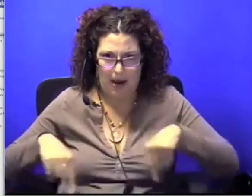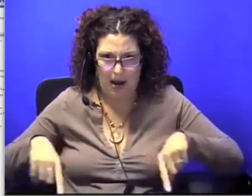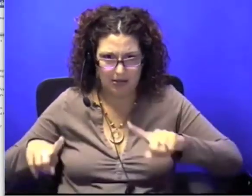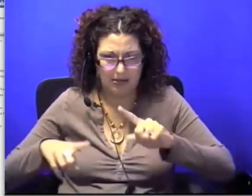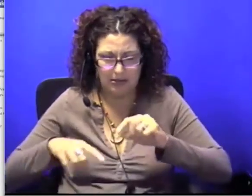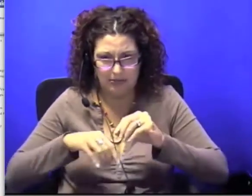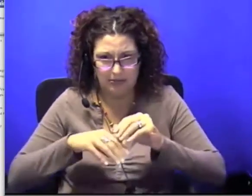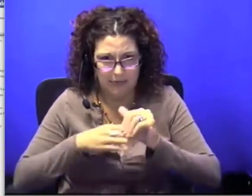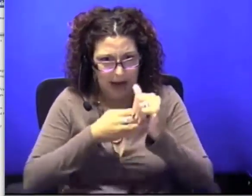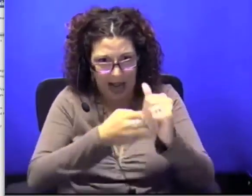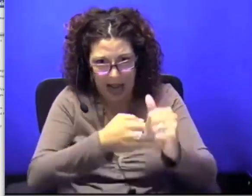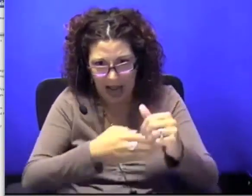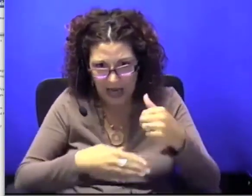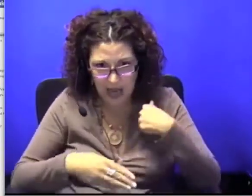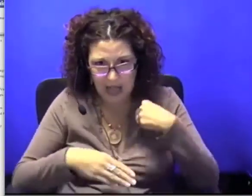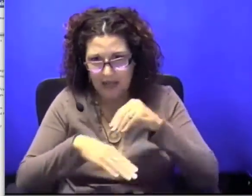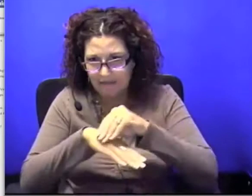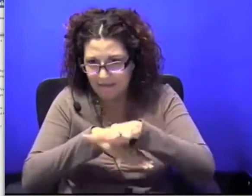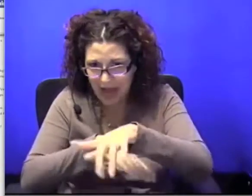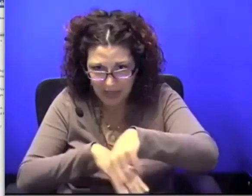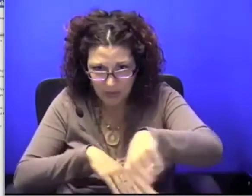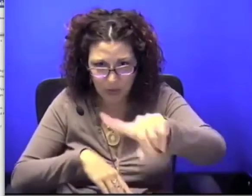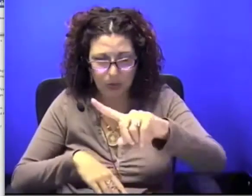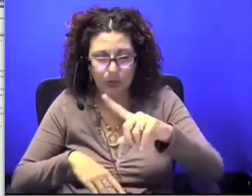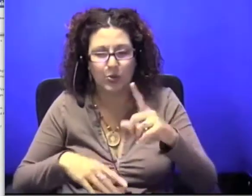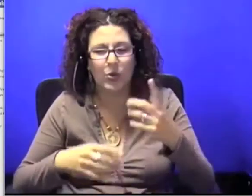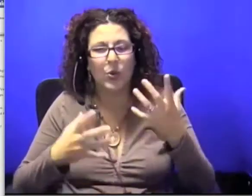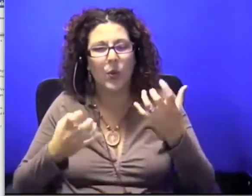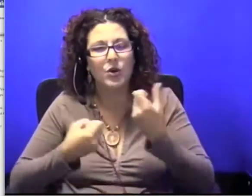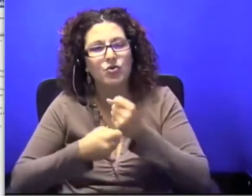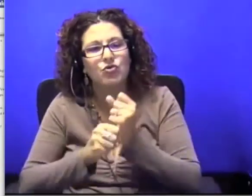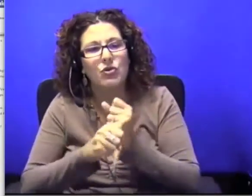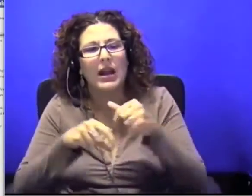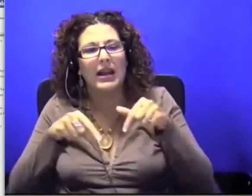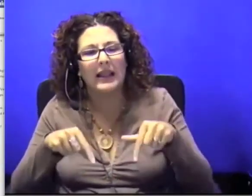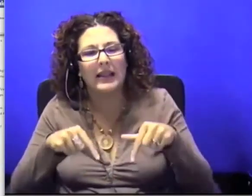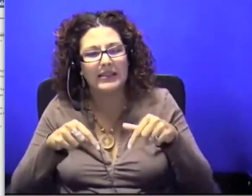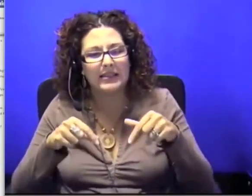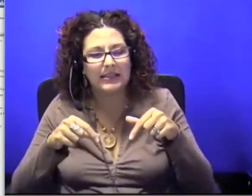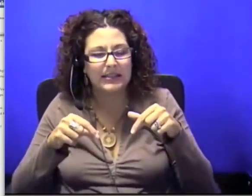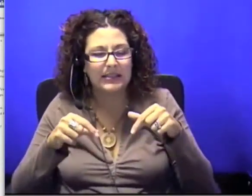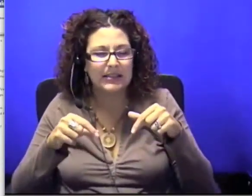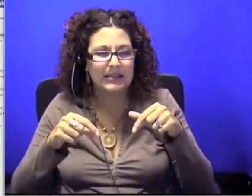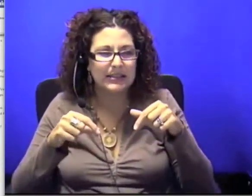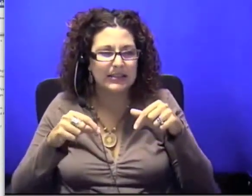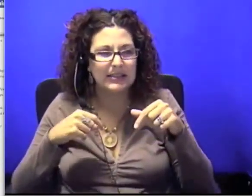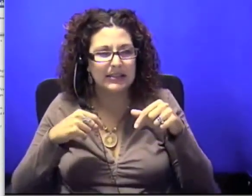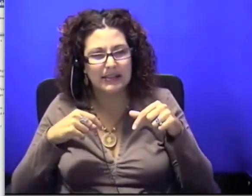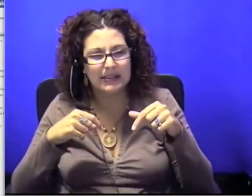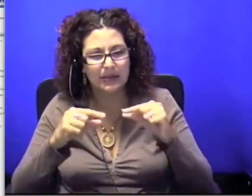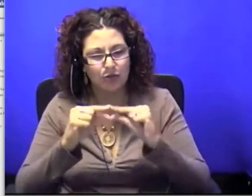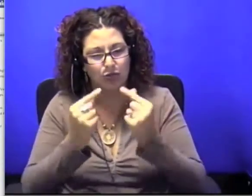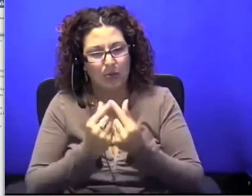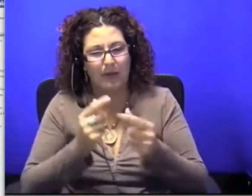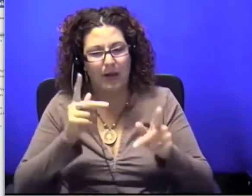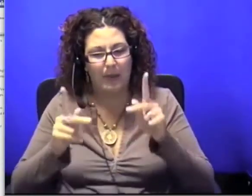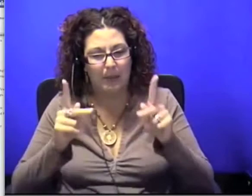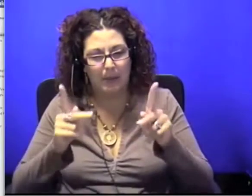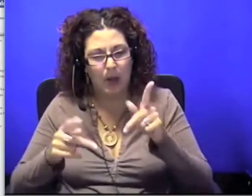us, advise us, advise all of you. And so we want to create this inner circle of group